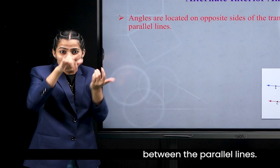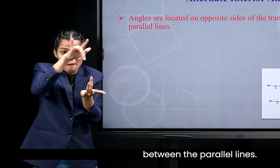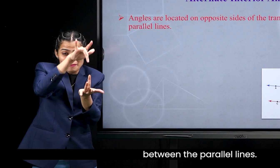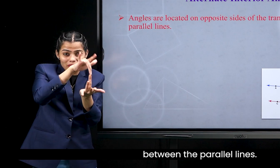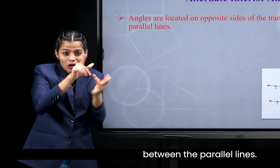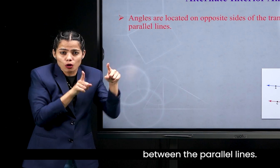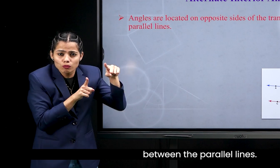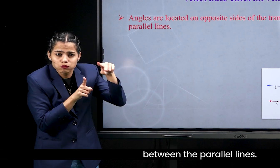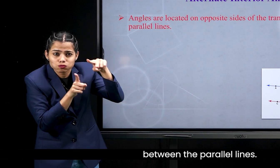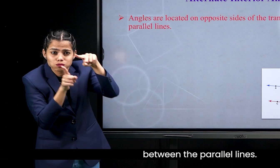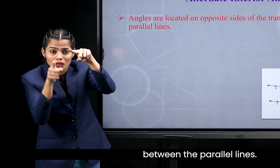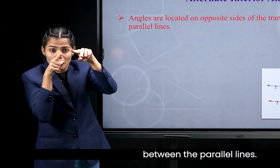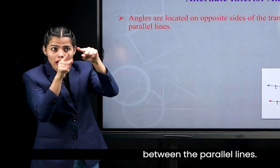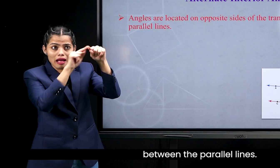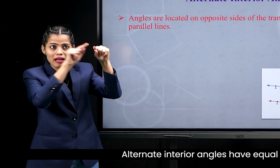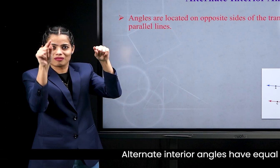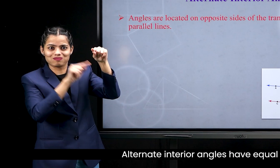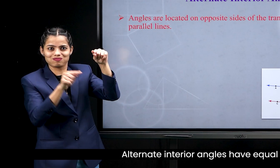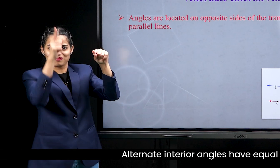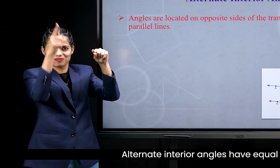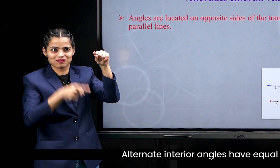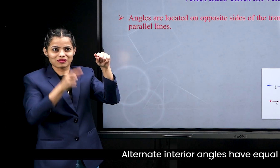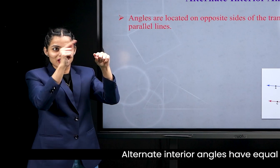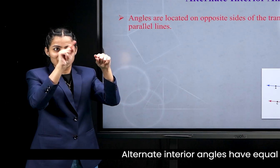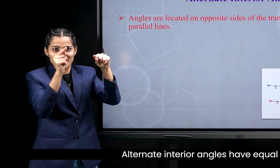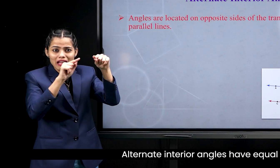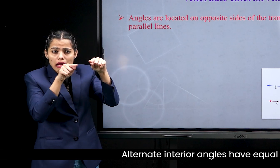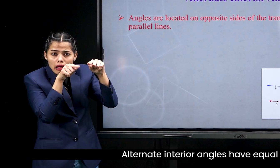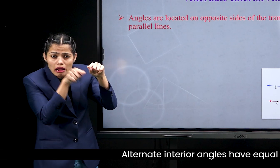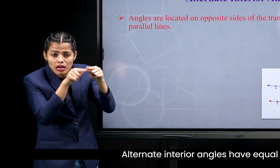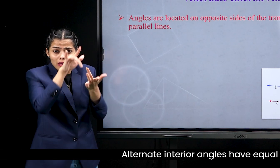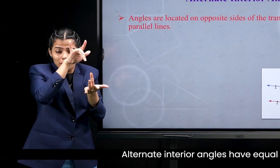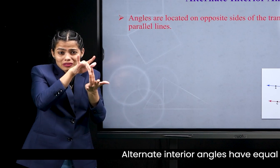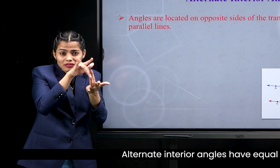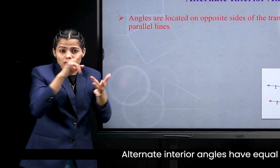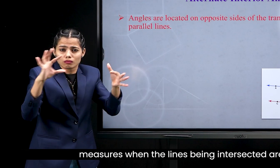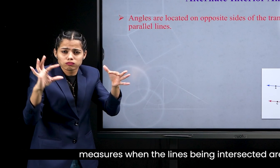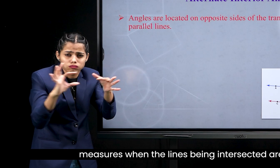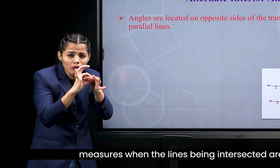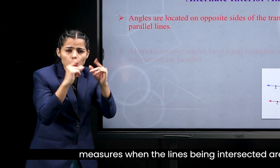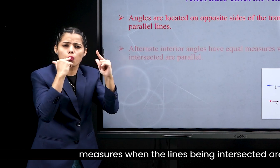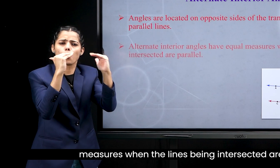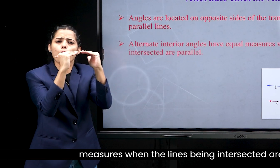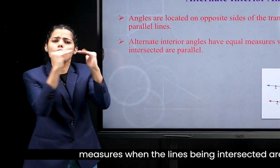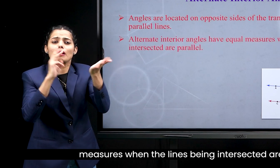Between the parallel lines, alternate interior angles have equal measures when the lines